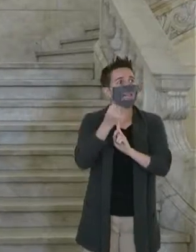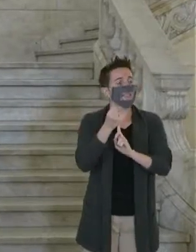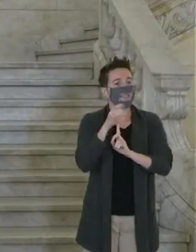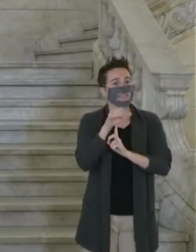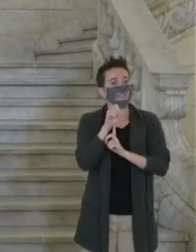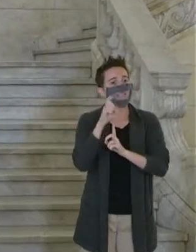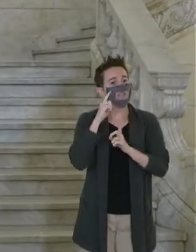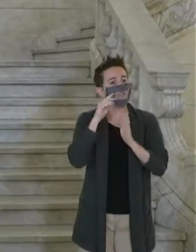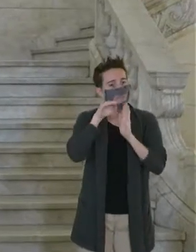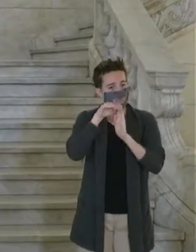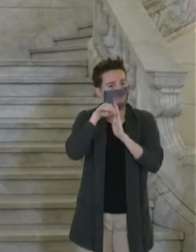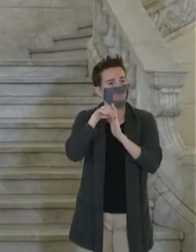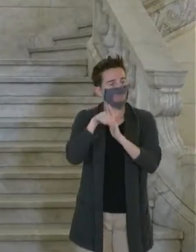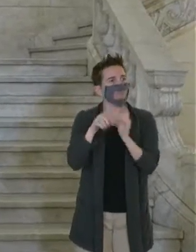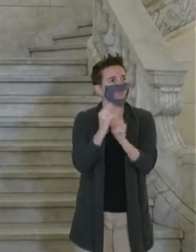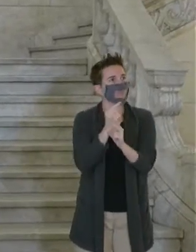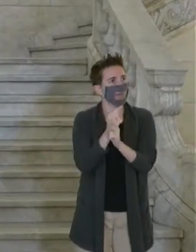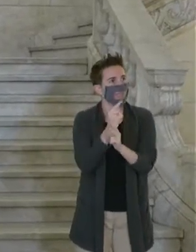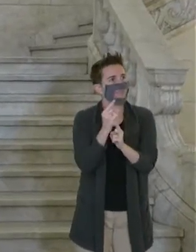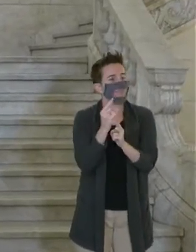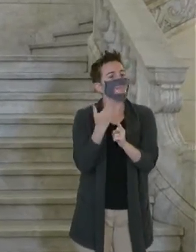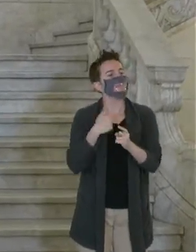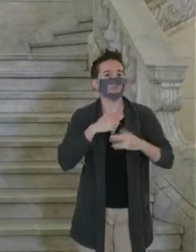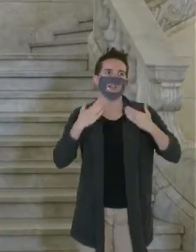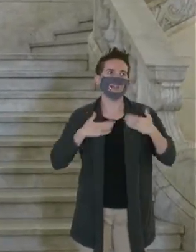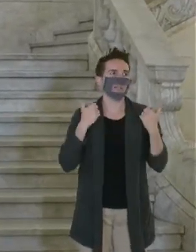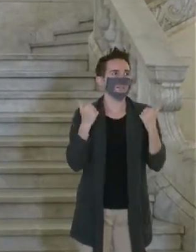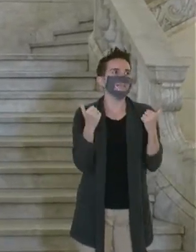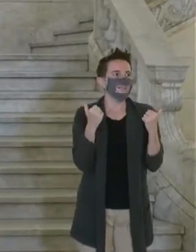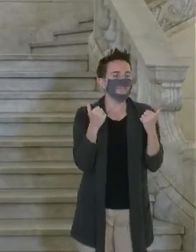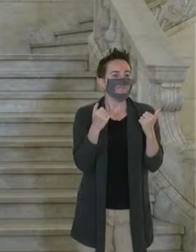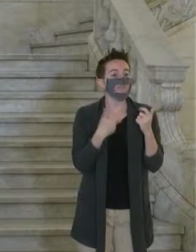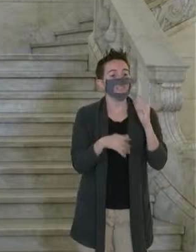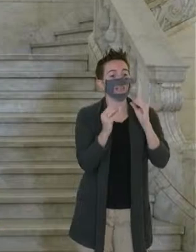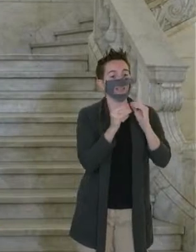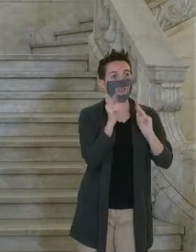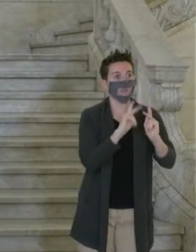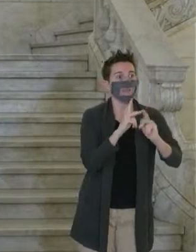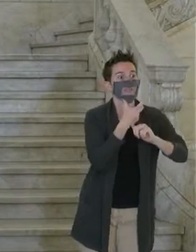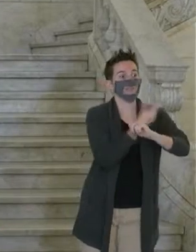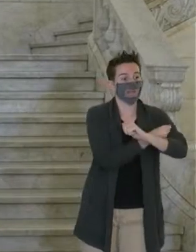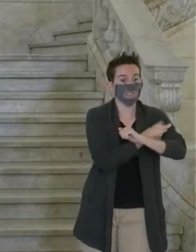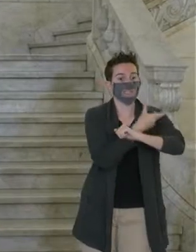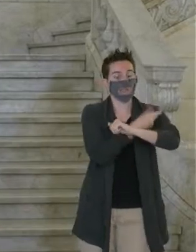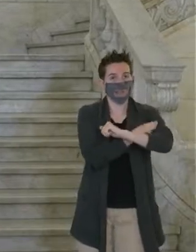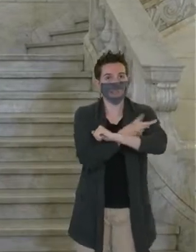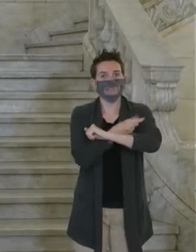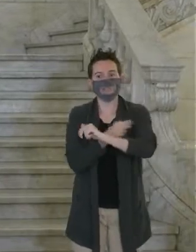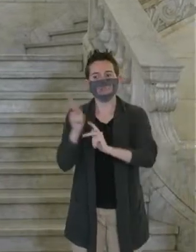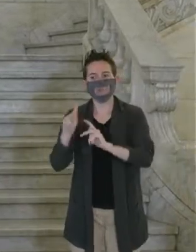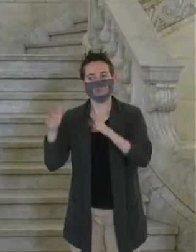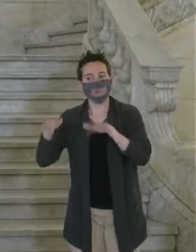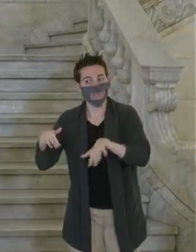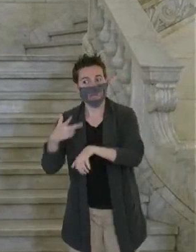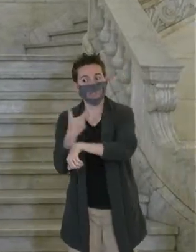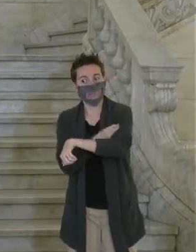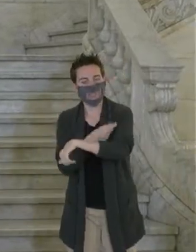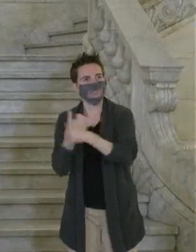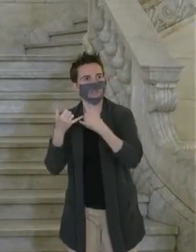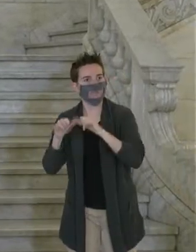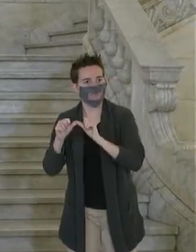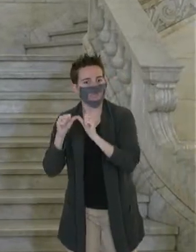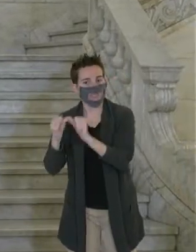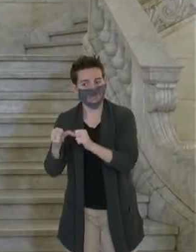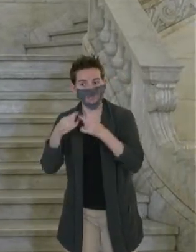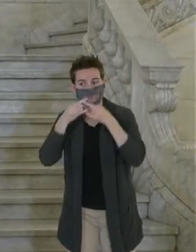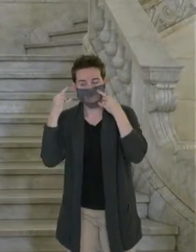direction, and we're happy for that. As more people get vaccinated and people who are not vaccinated wear masks, we